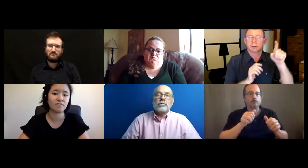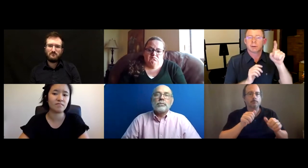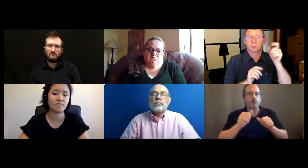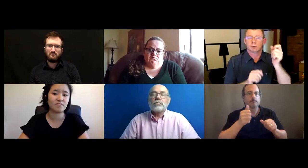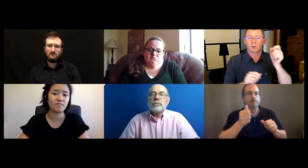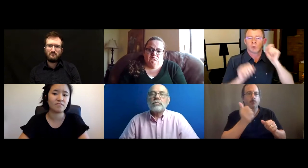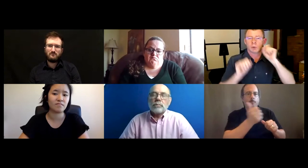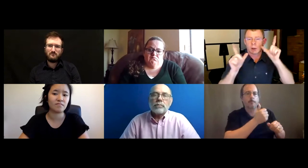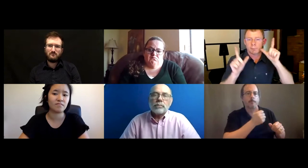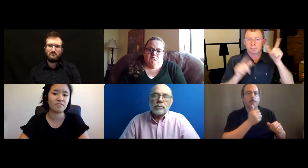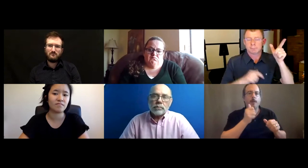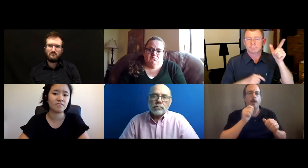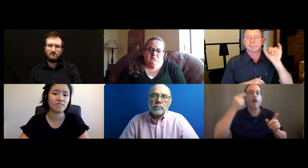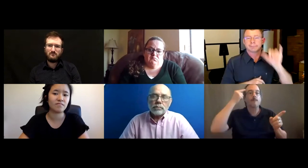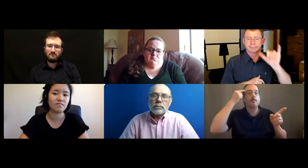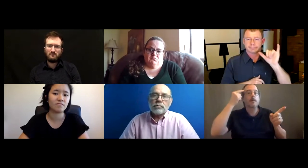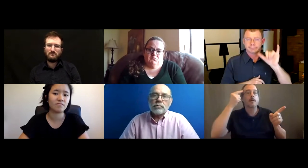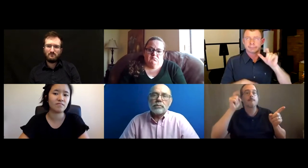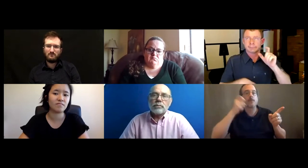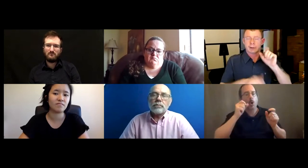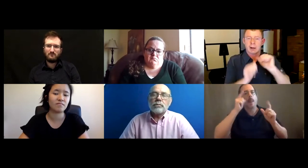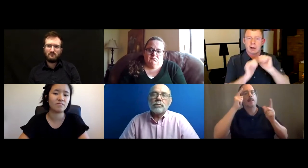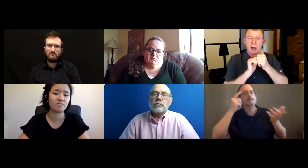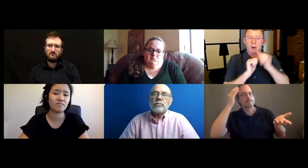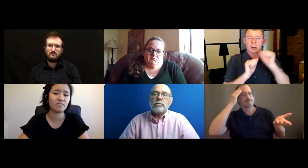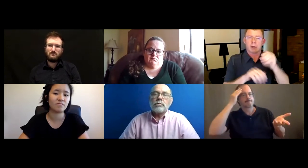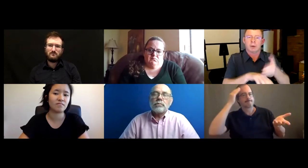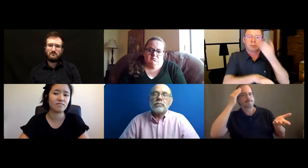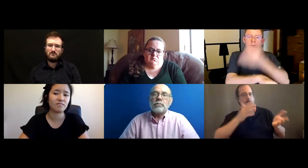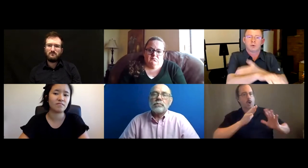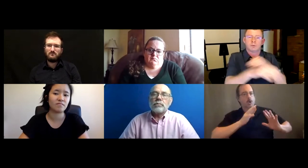together. And so then hopefully